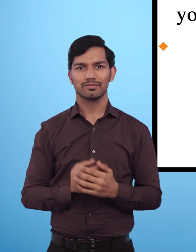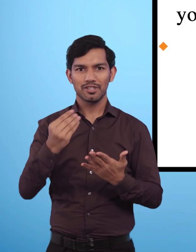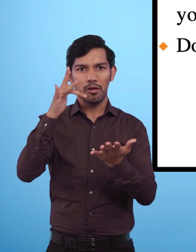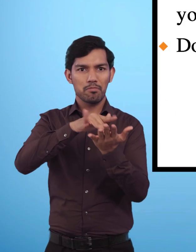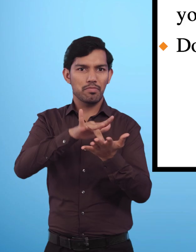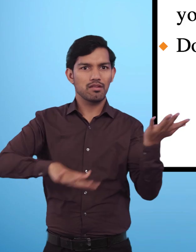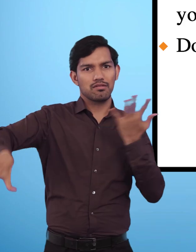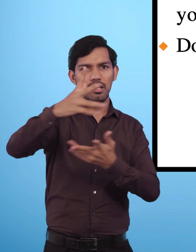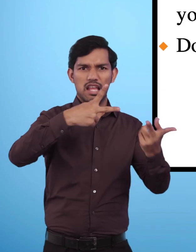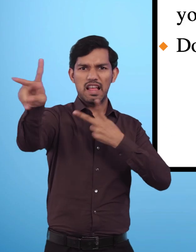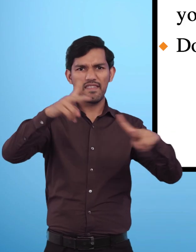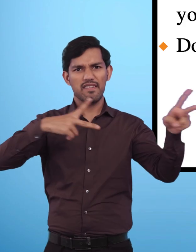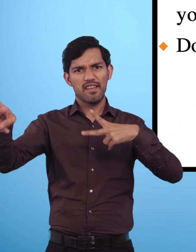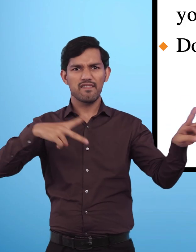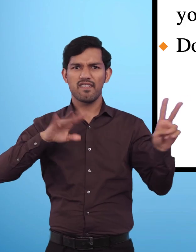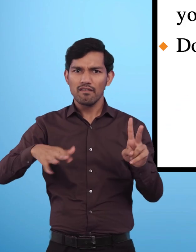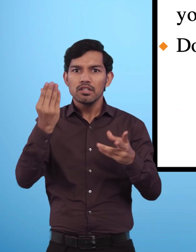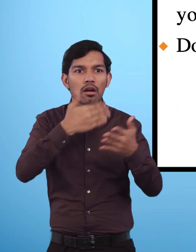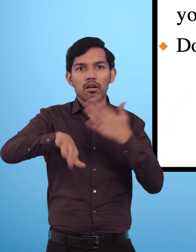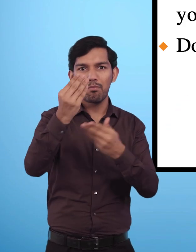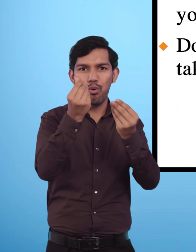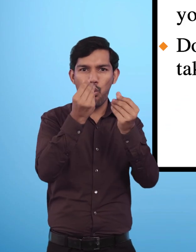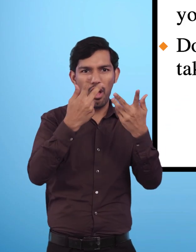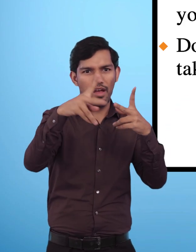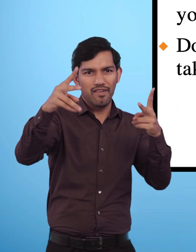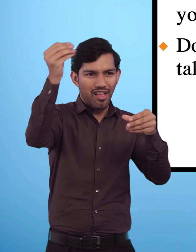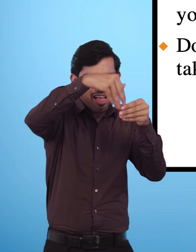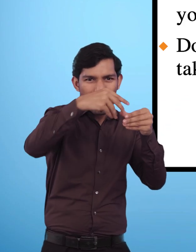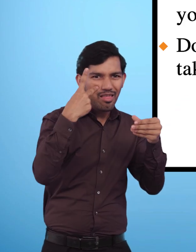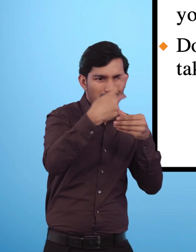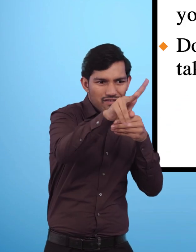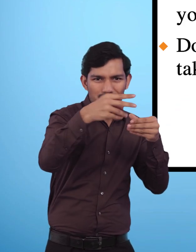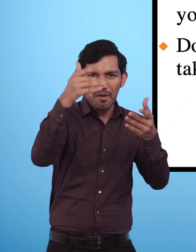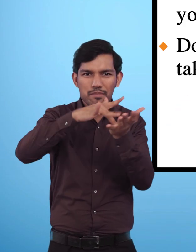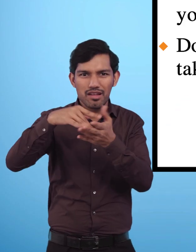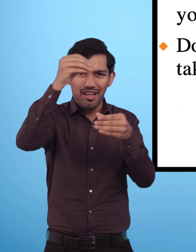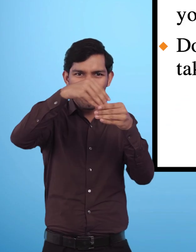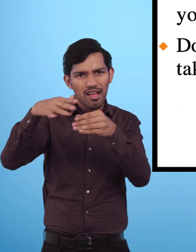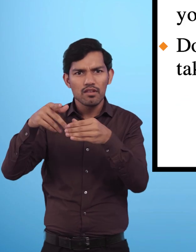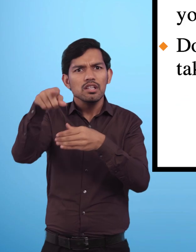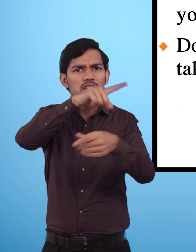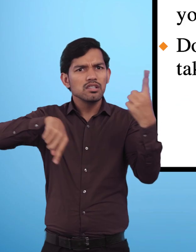Do you see any difference in the soil samples taken from different places?